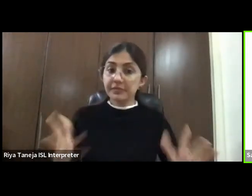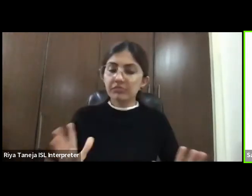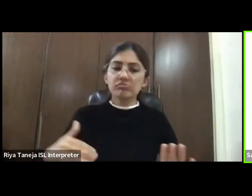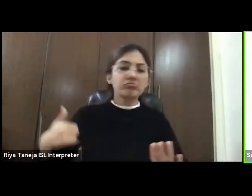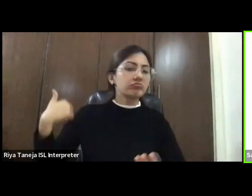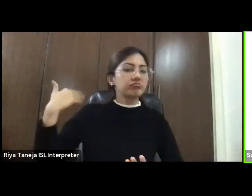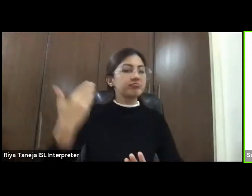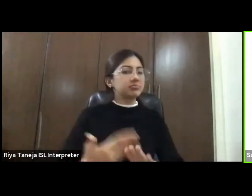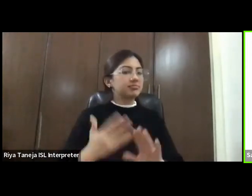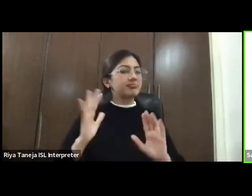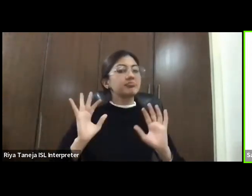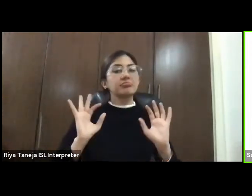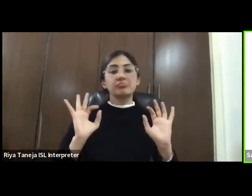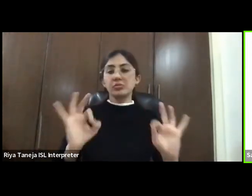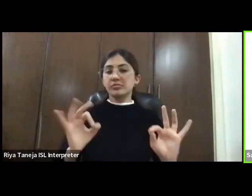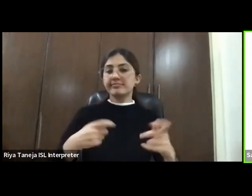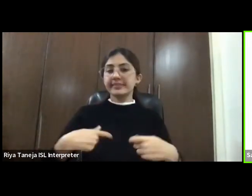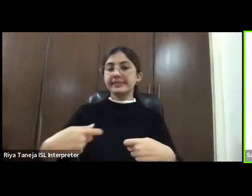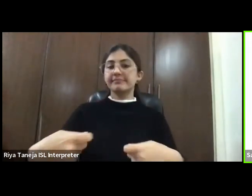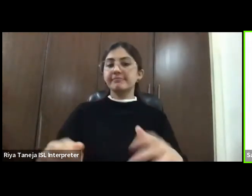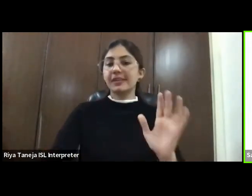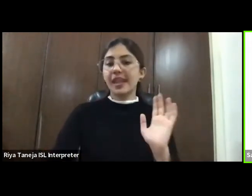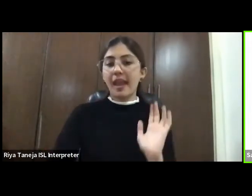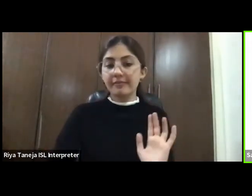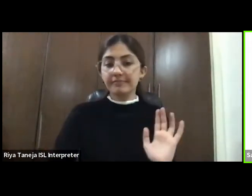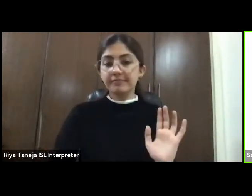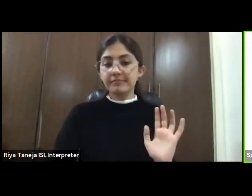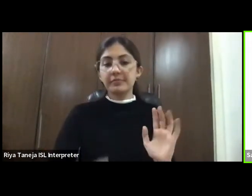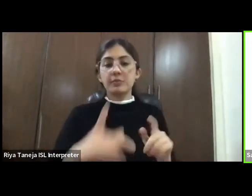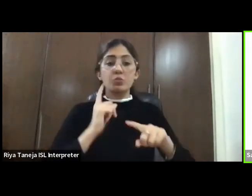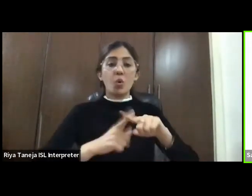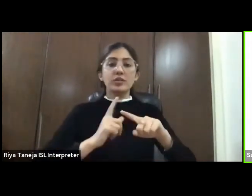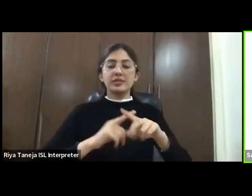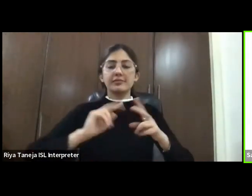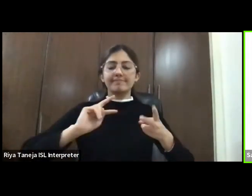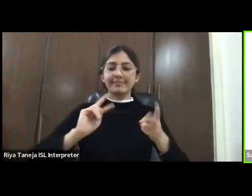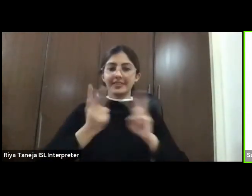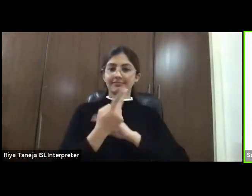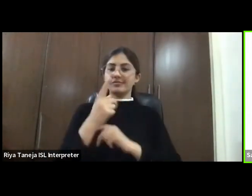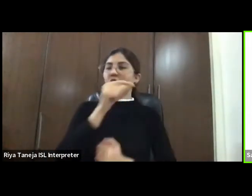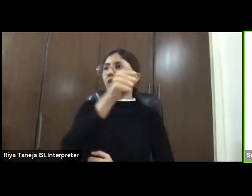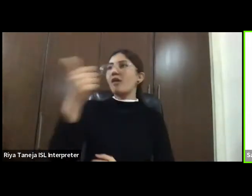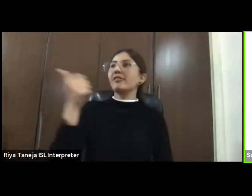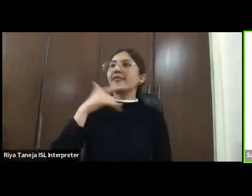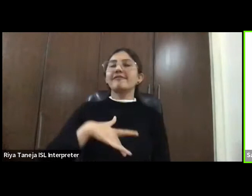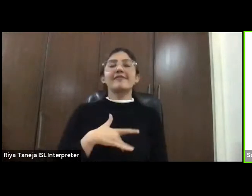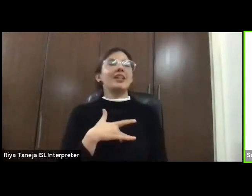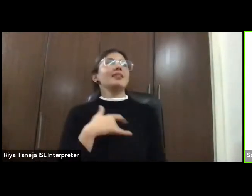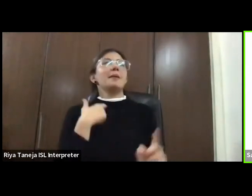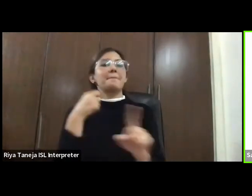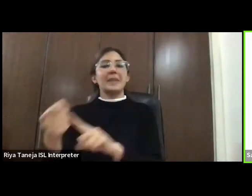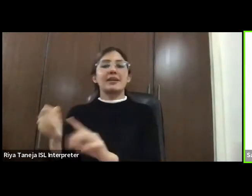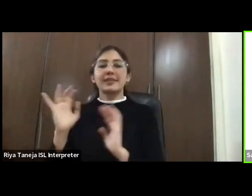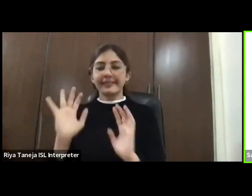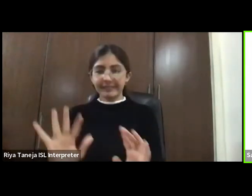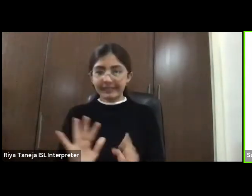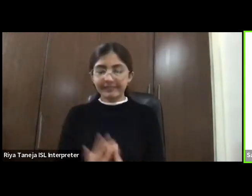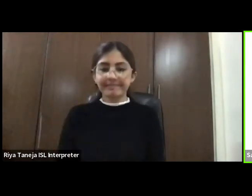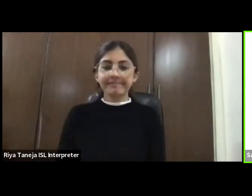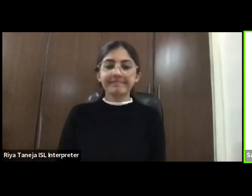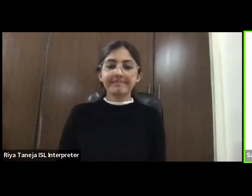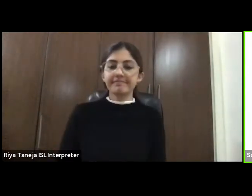period of time, thus making a positive difference in the life of others as well. The first recipient